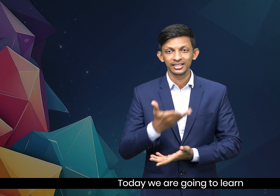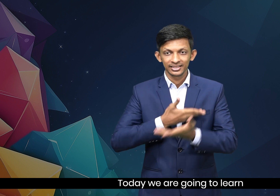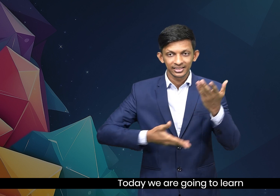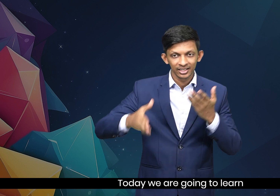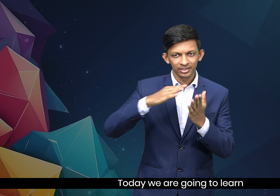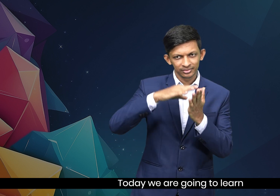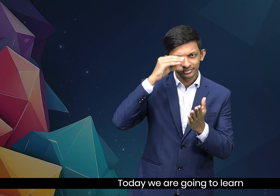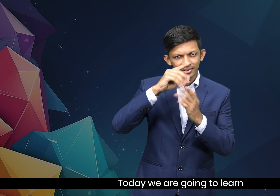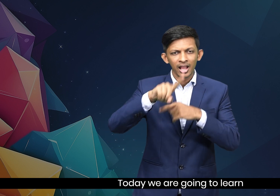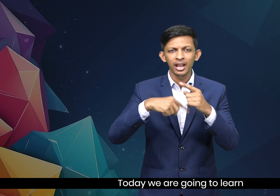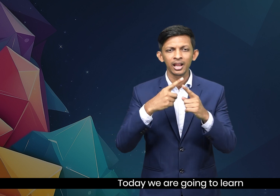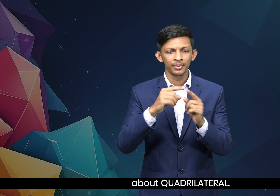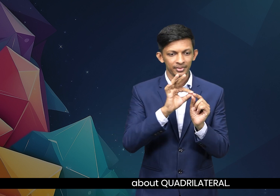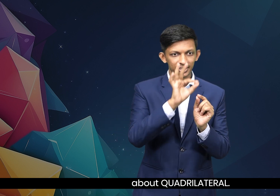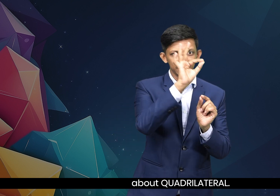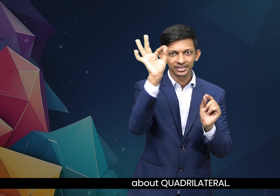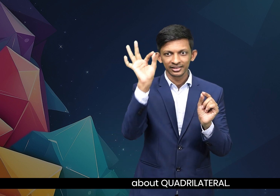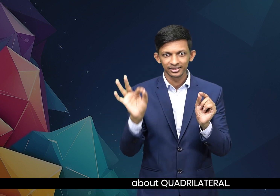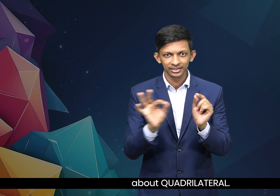Today we are going to learn about quadrilateral.